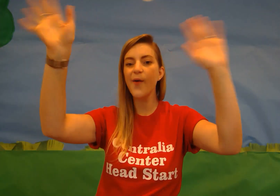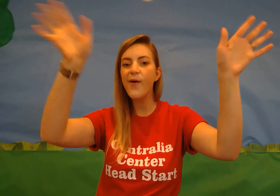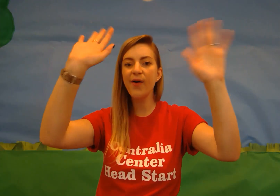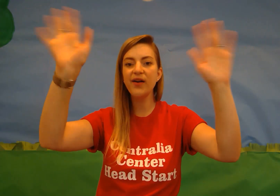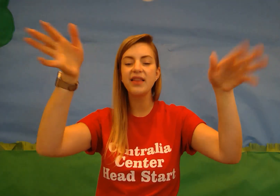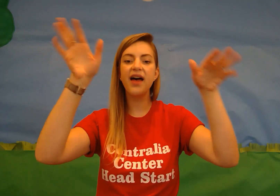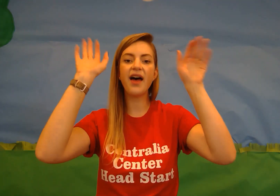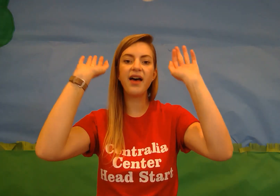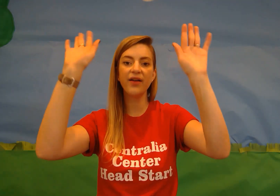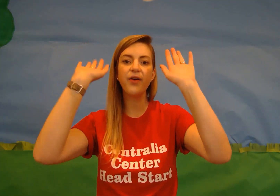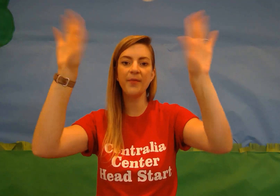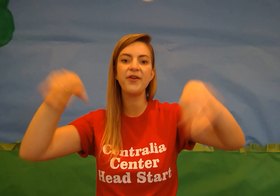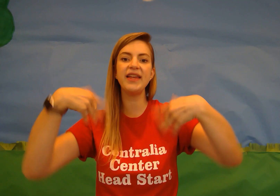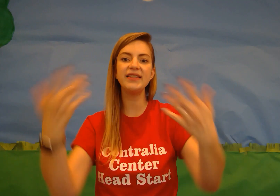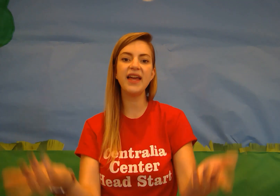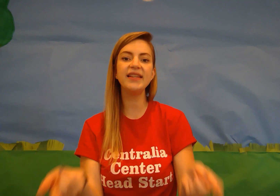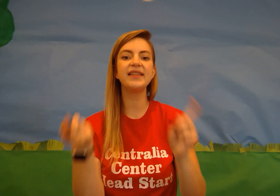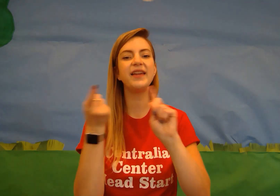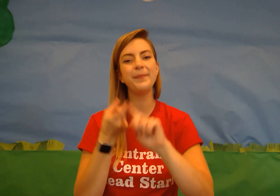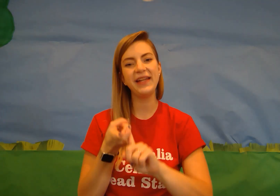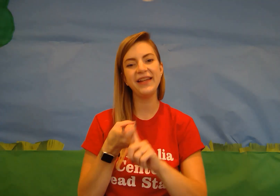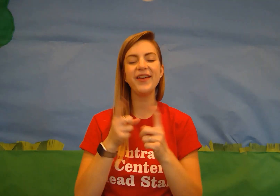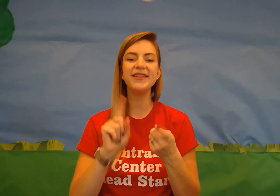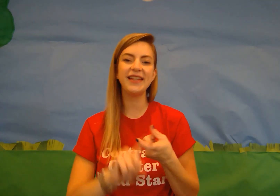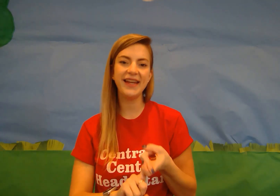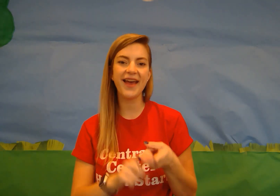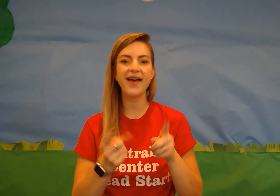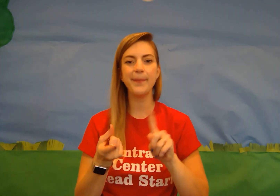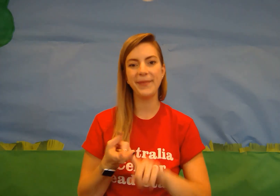Hola, como estas? Amigos y amigas.